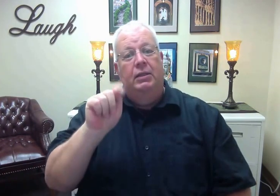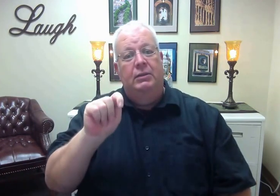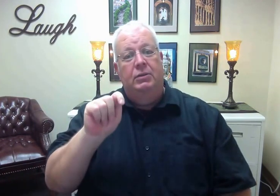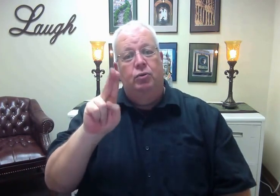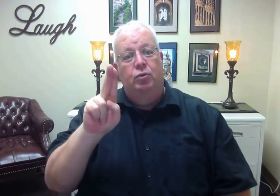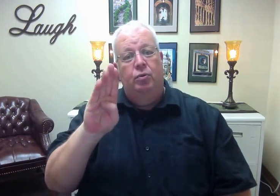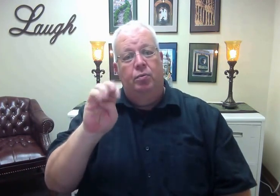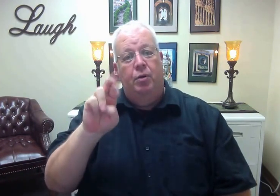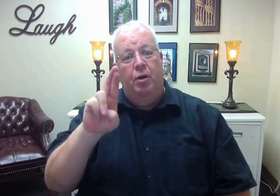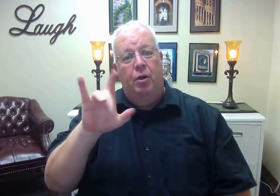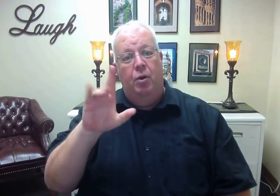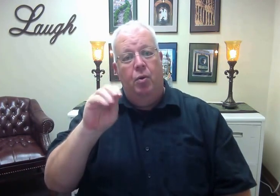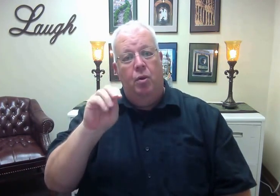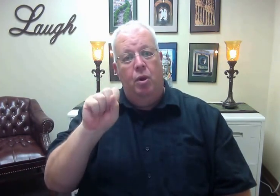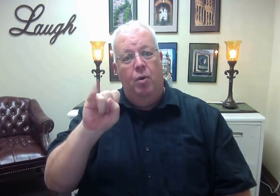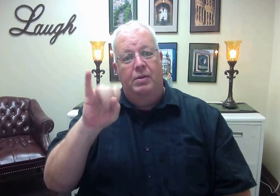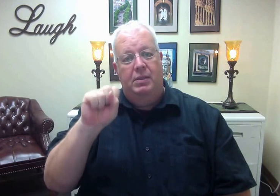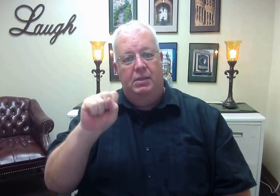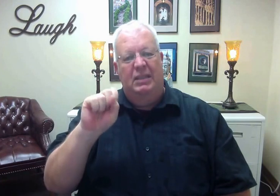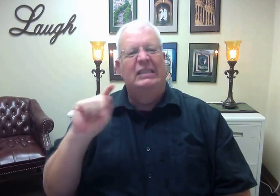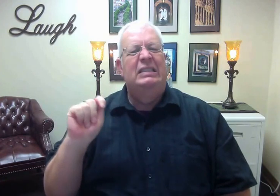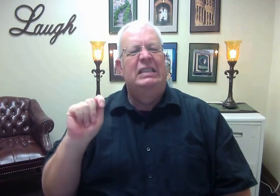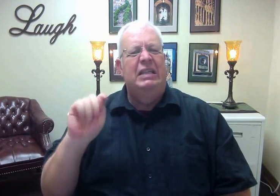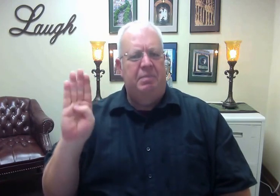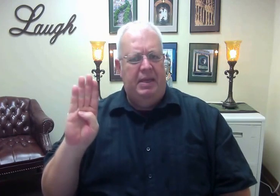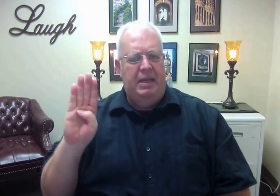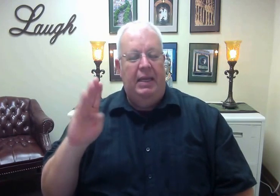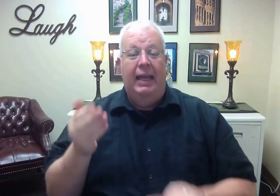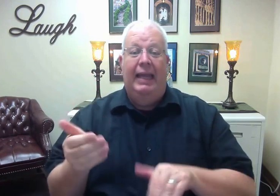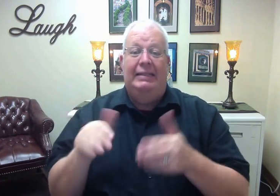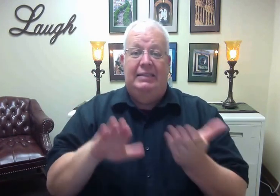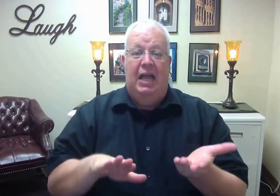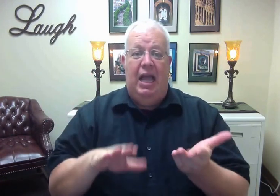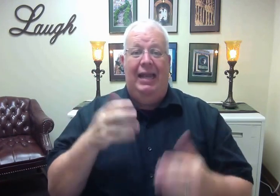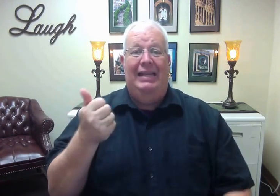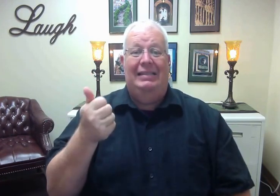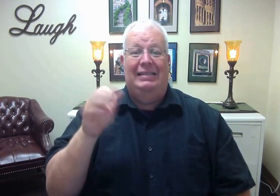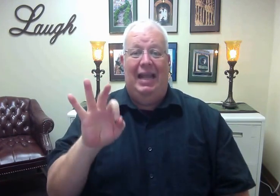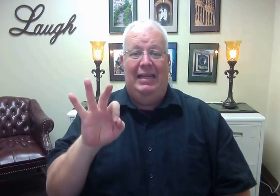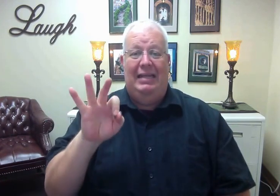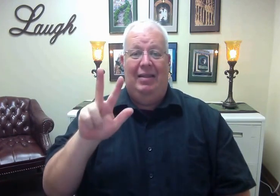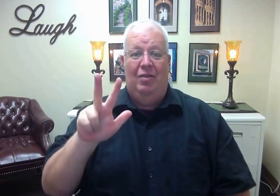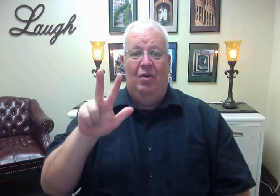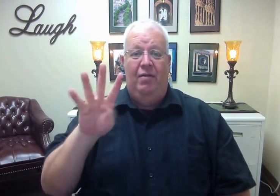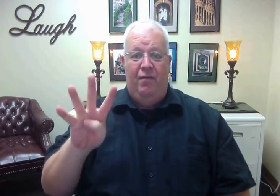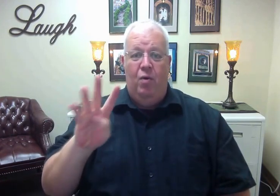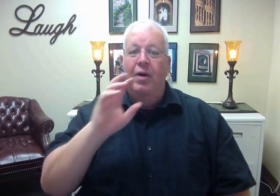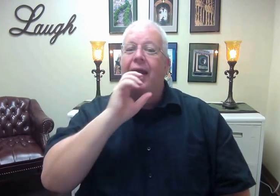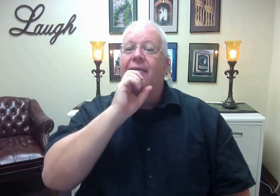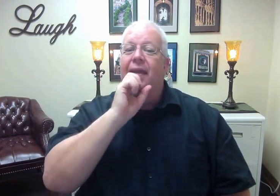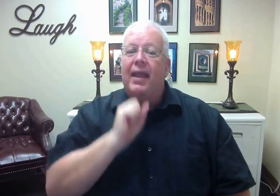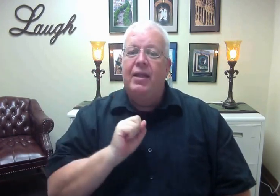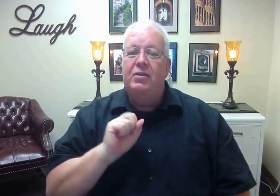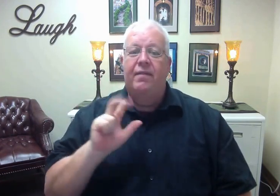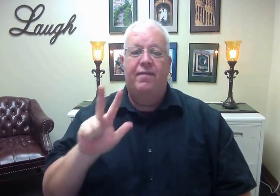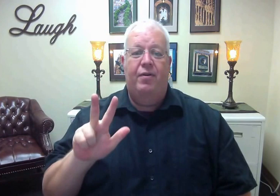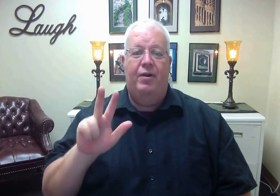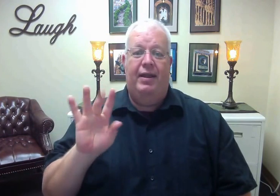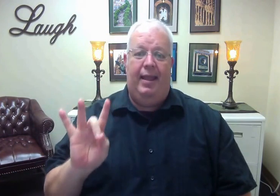contracted tuberculosis and died in 1934 at the age of